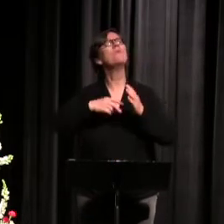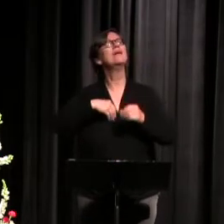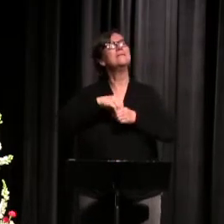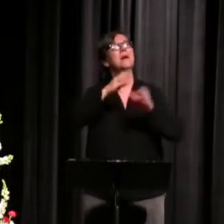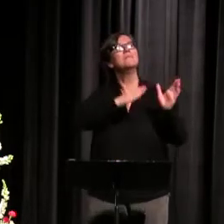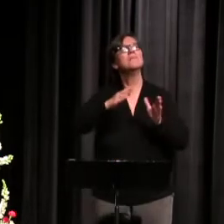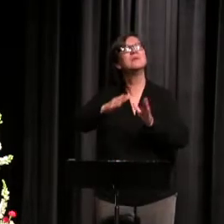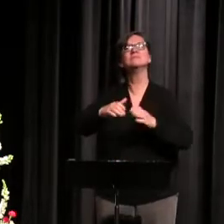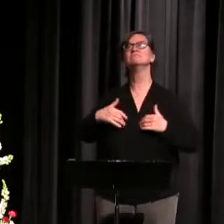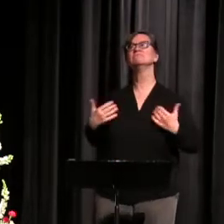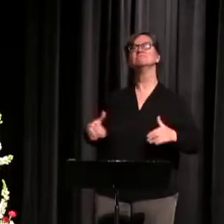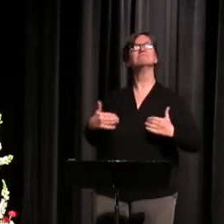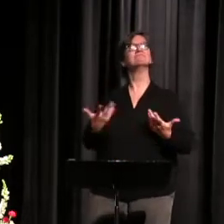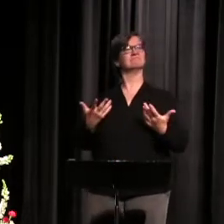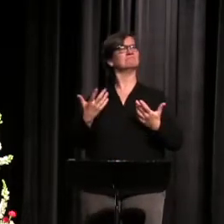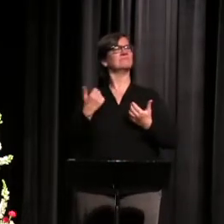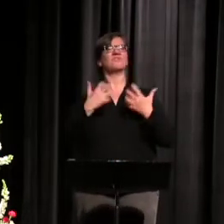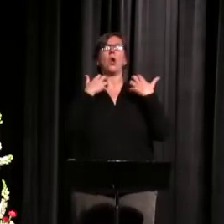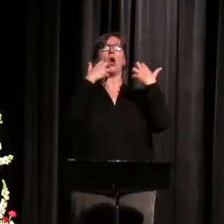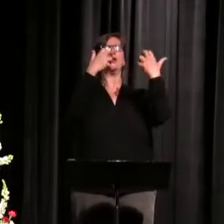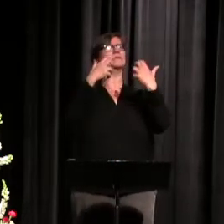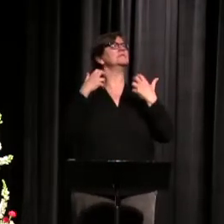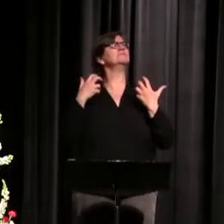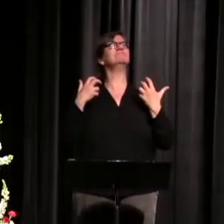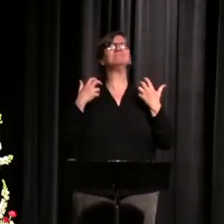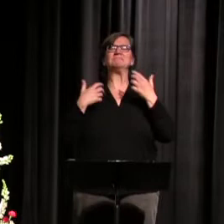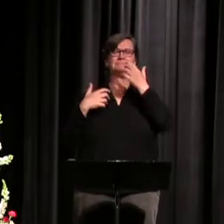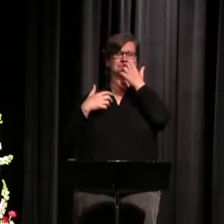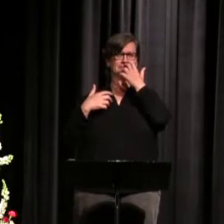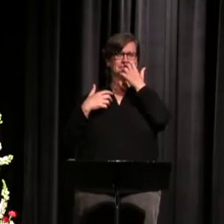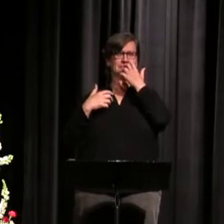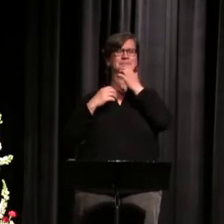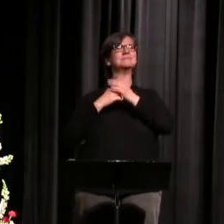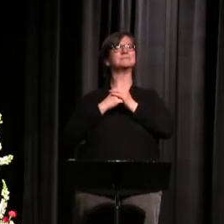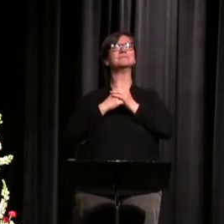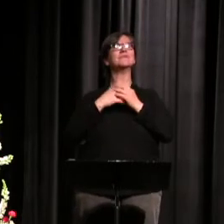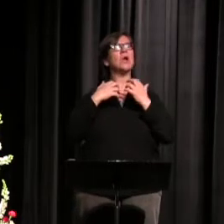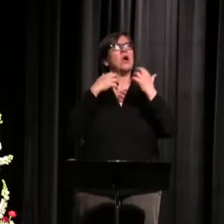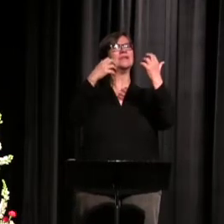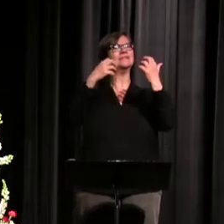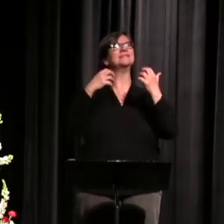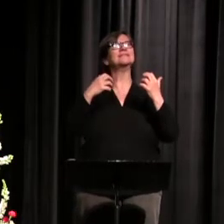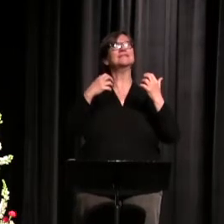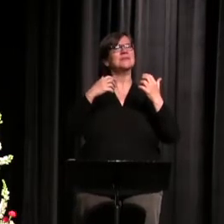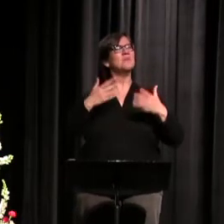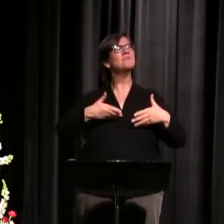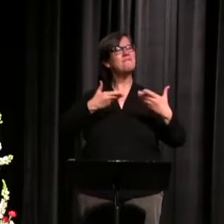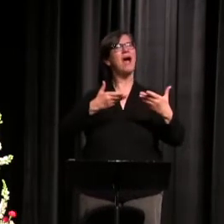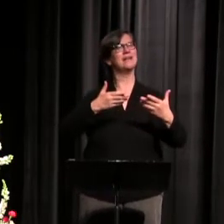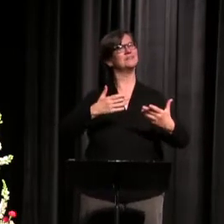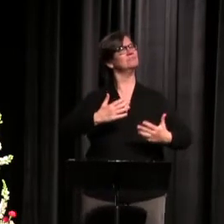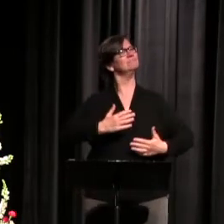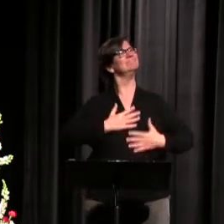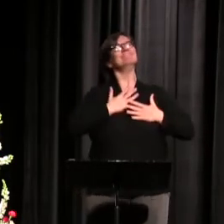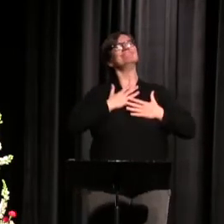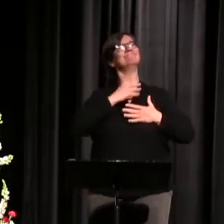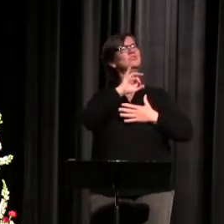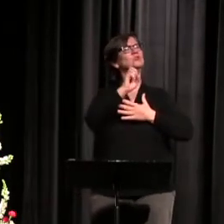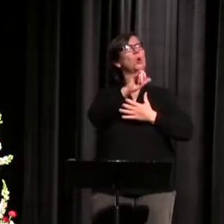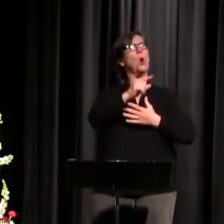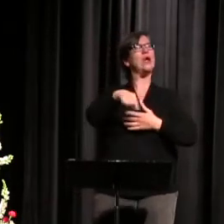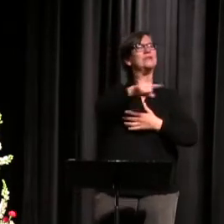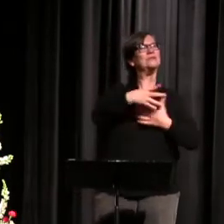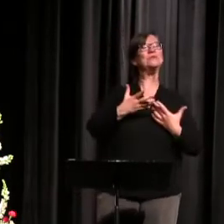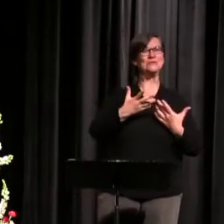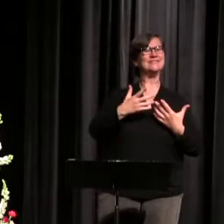a speaker can give an audience that compares to the joy they feel when the speech is over. So just for your reference, you can all look